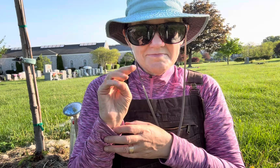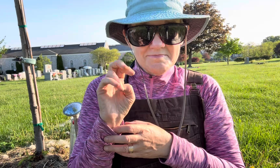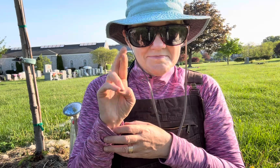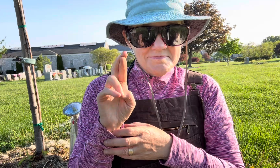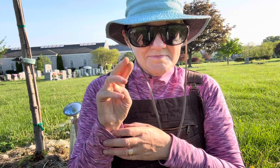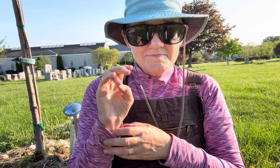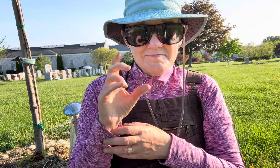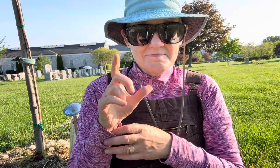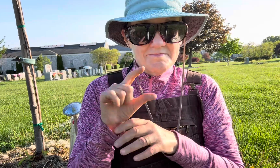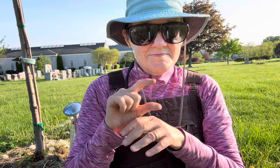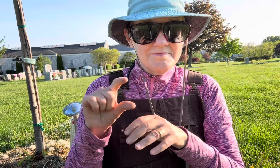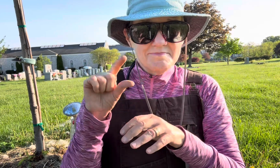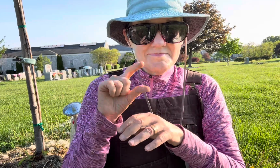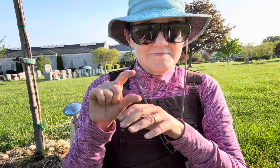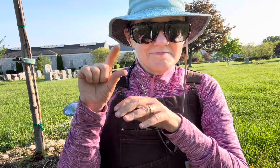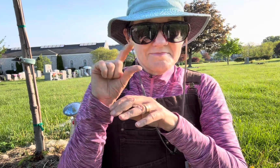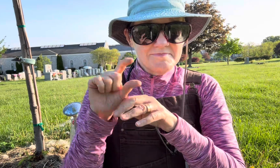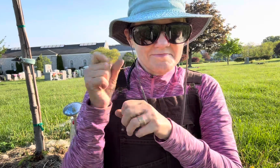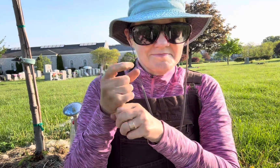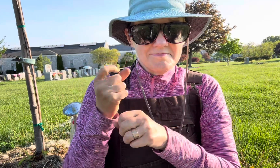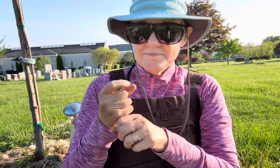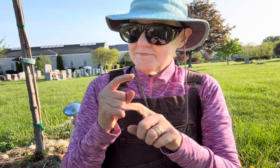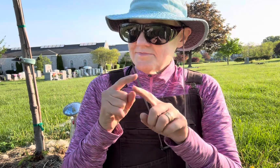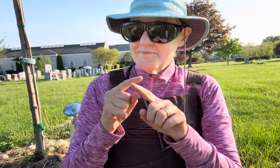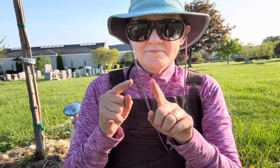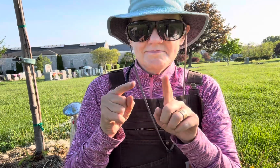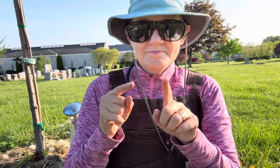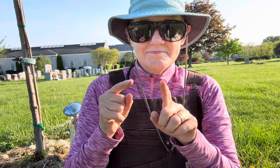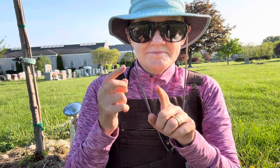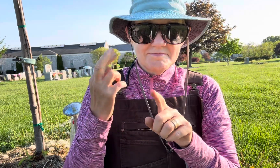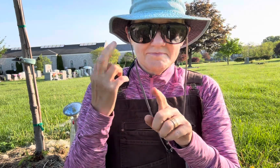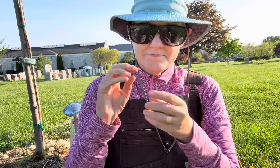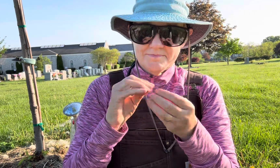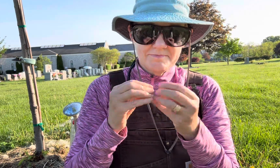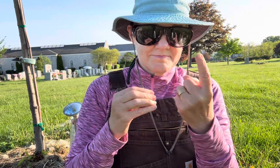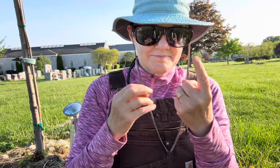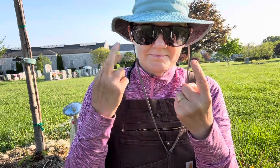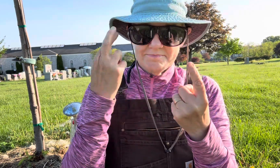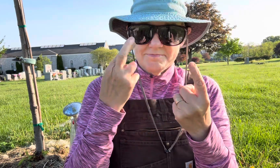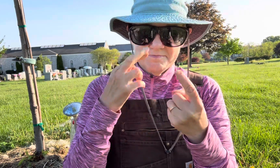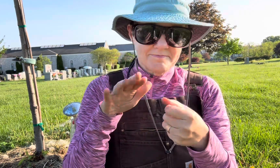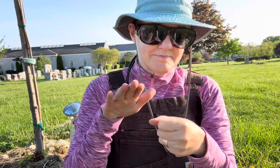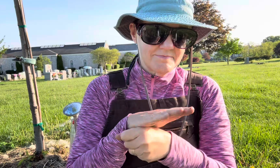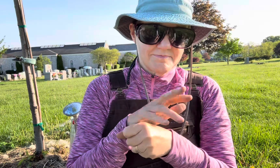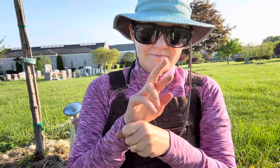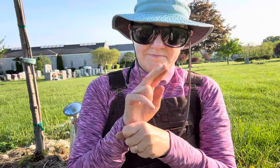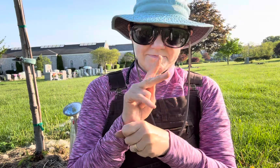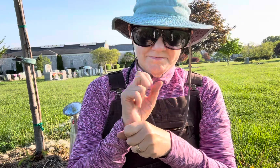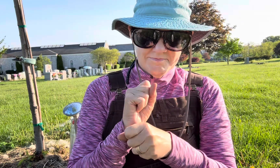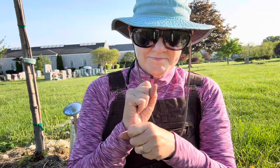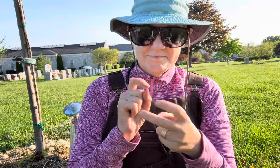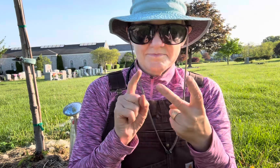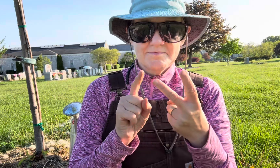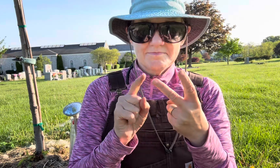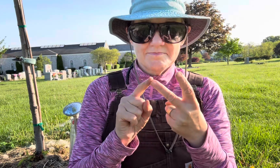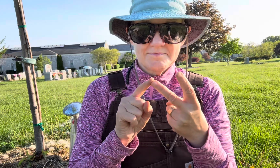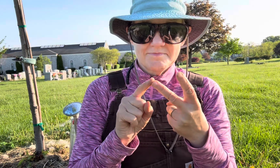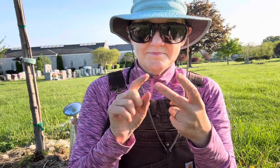organic matter, topping it with mulch, and building layer year after year. But I didn't realize how full of rocks this soil